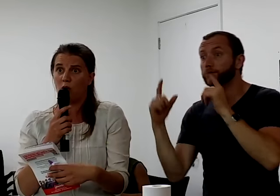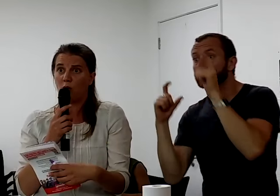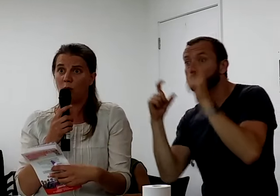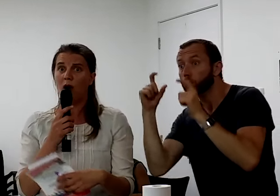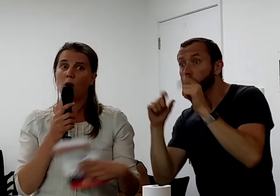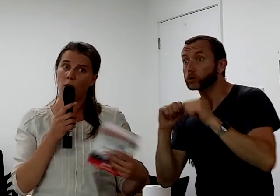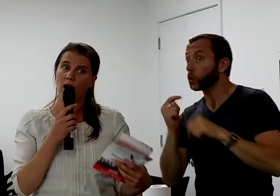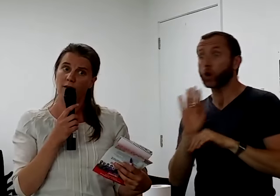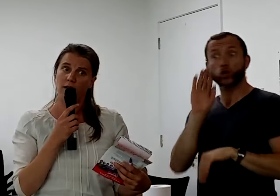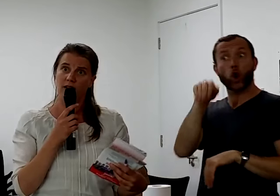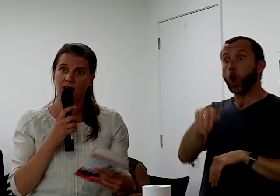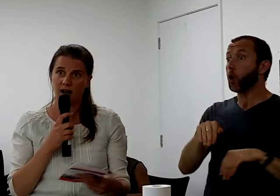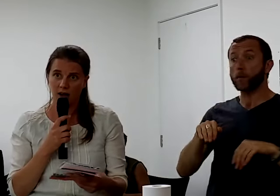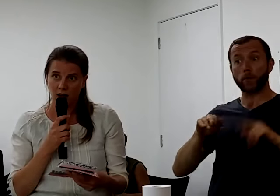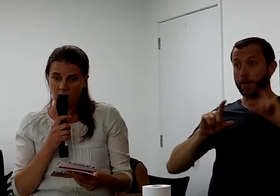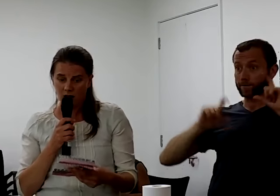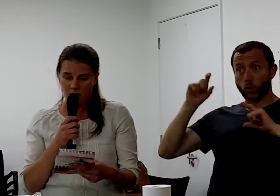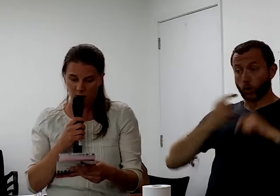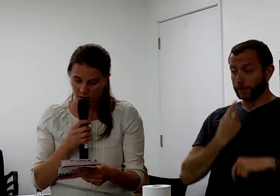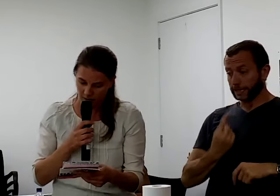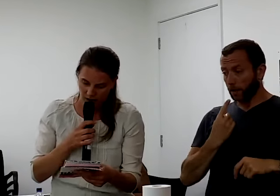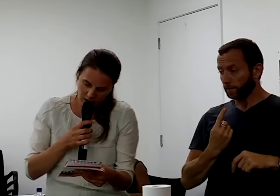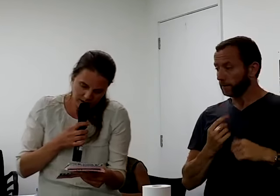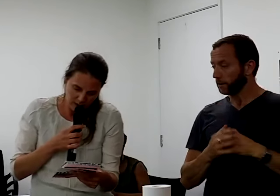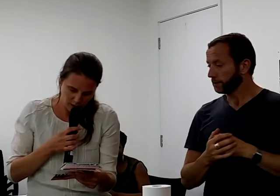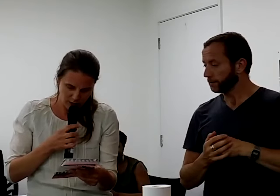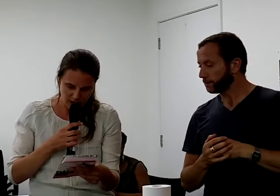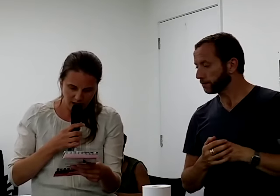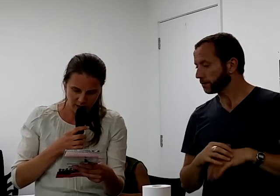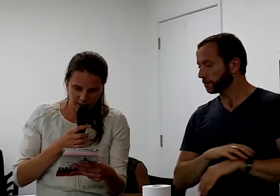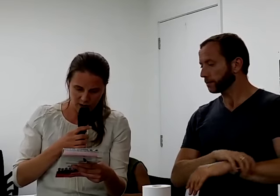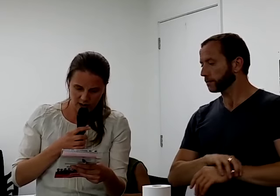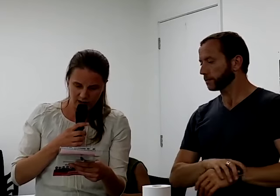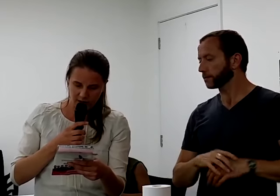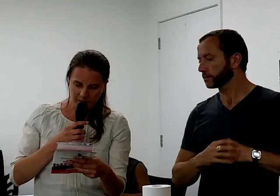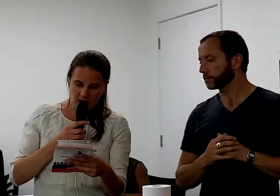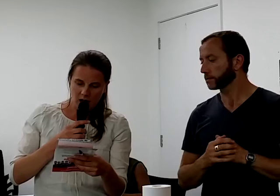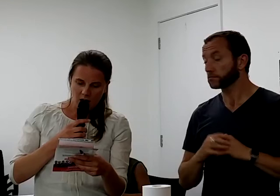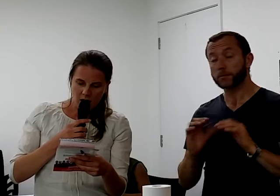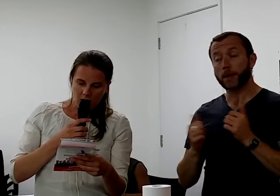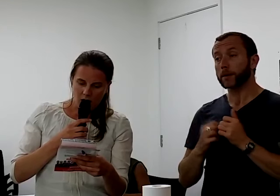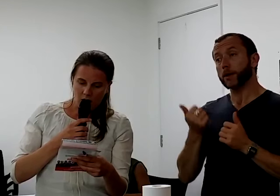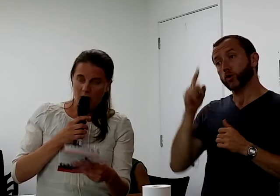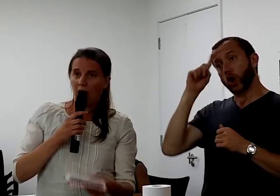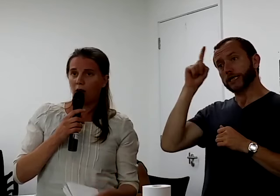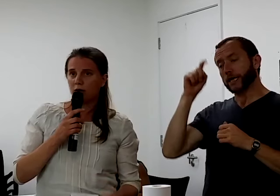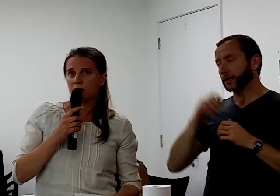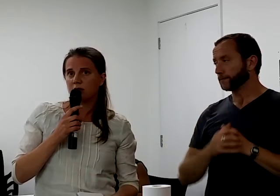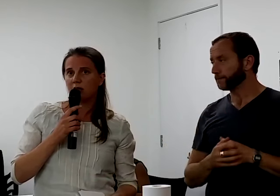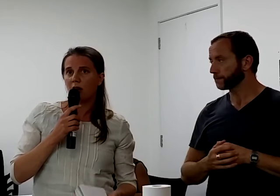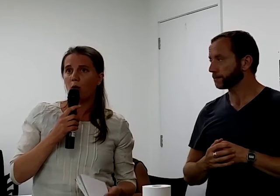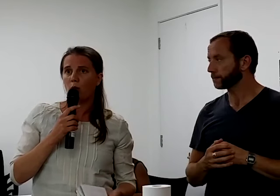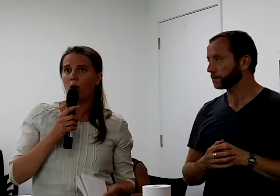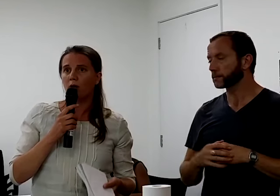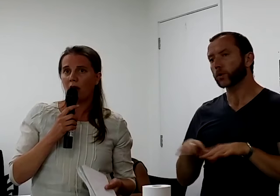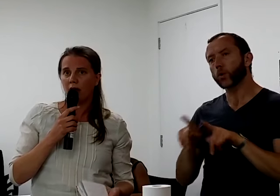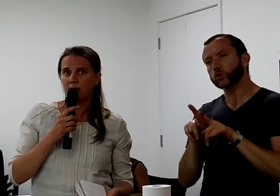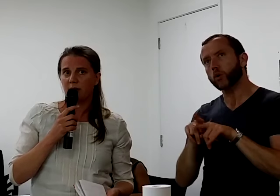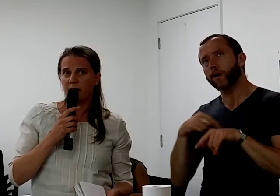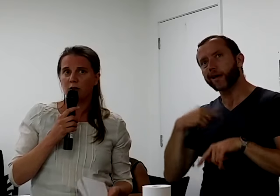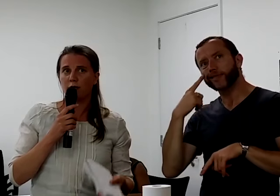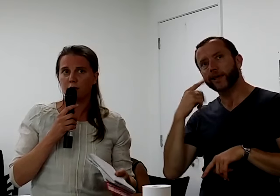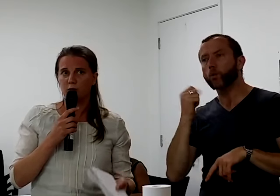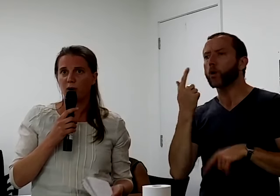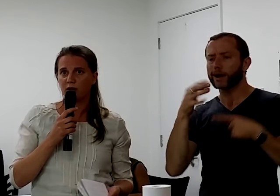it in their home, wherever they are. That would be like maybe a good idea. I also think that